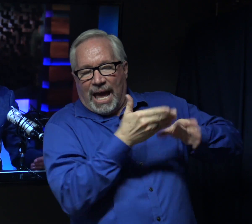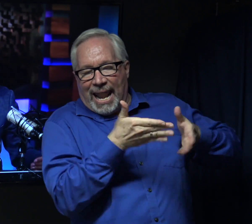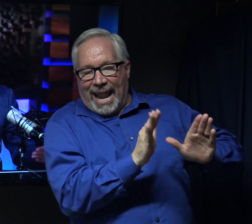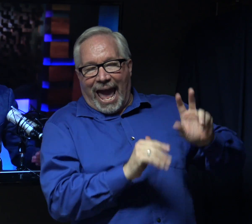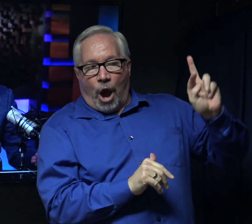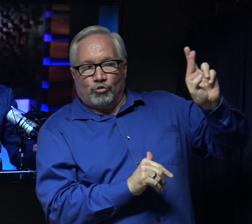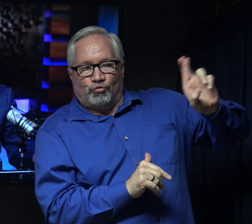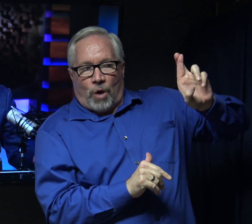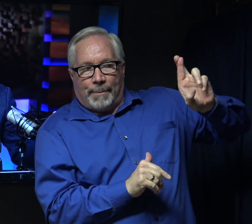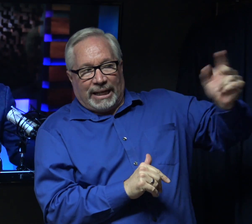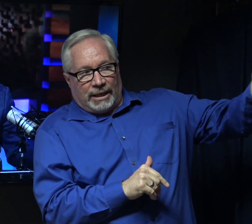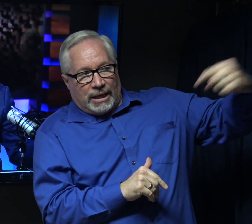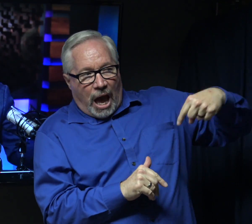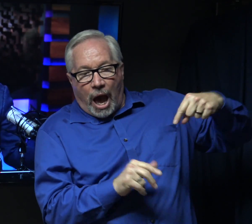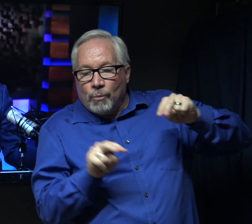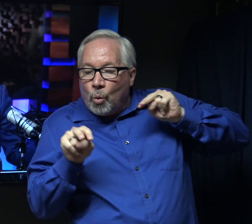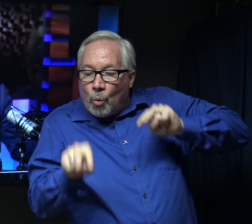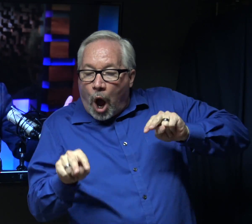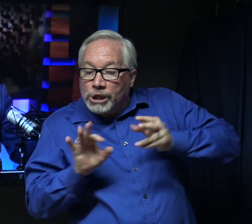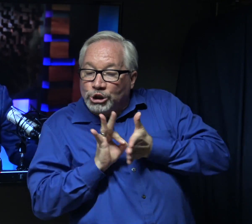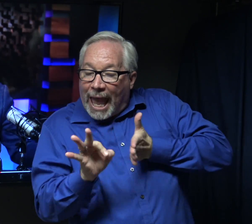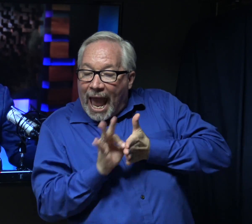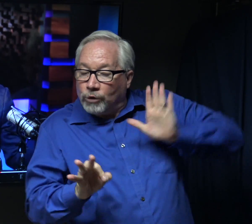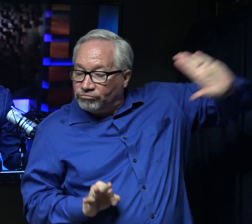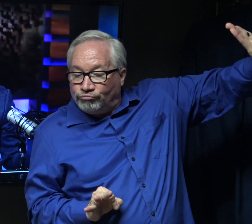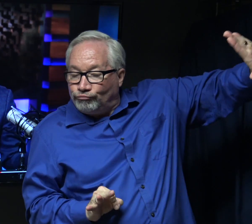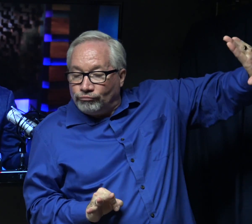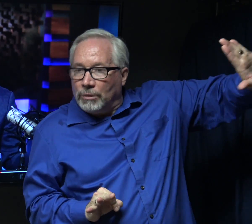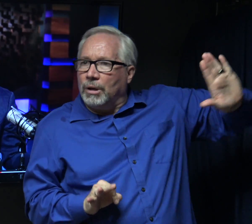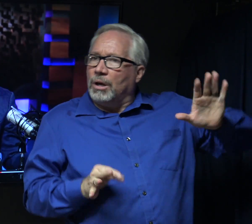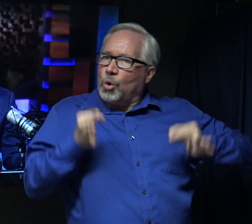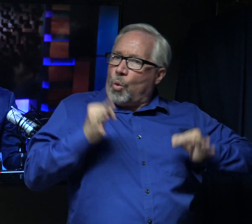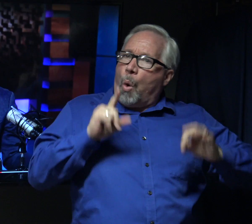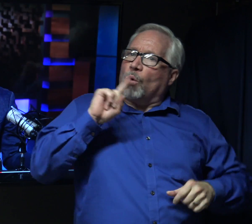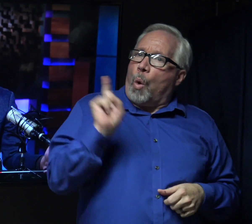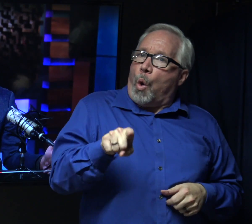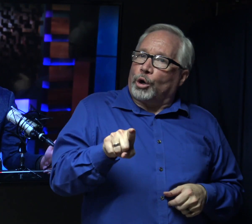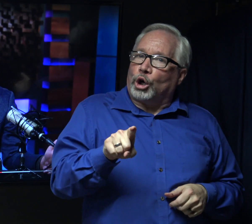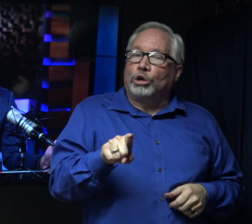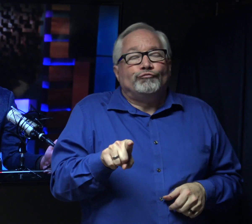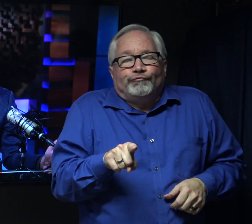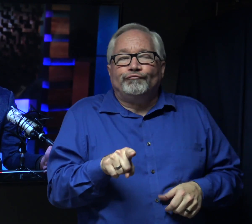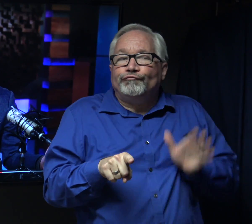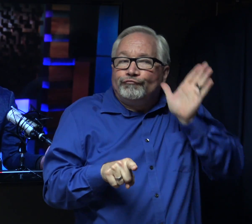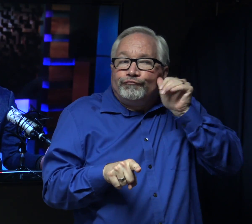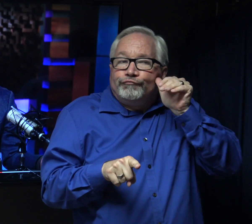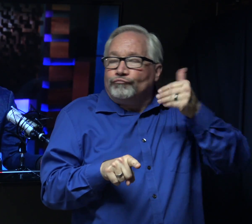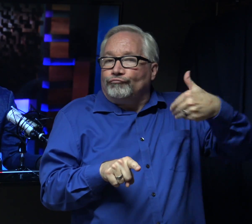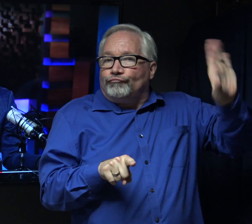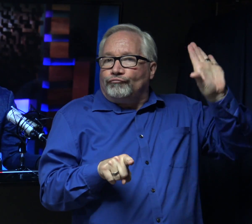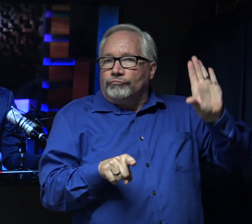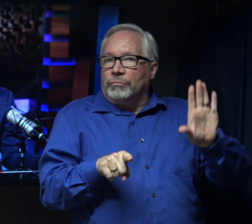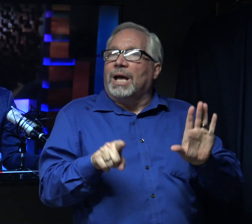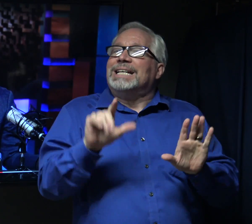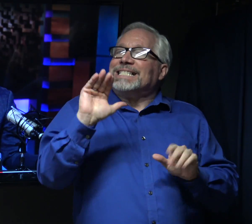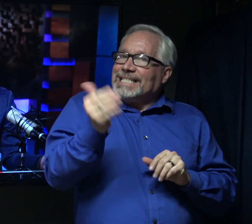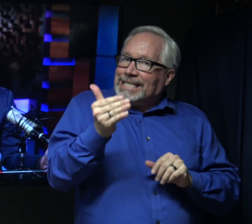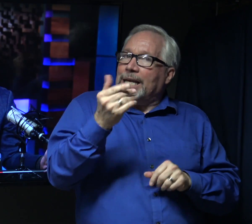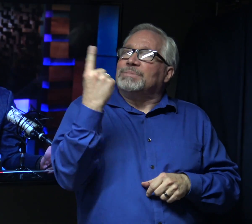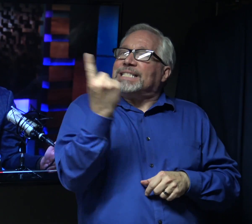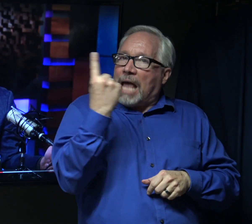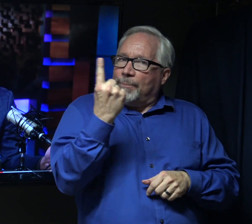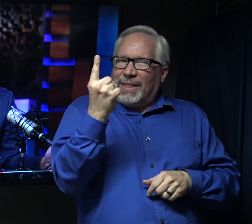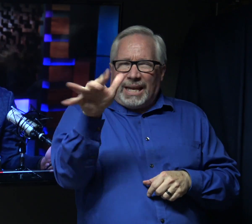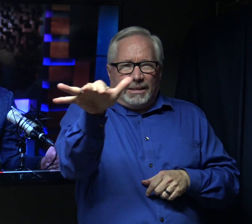the legally mandated Republican poll watchers even after a court order. That is very strong evidence that